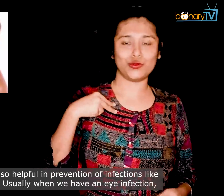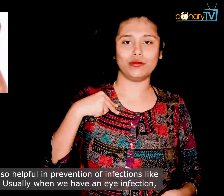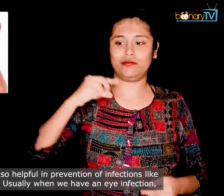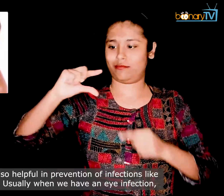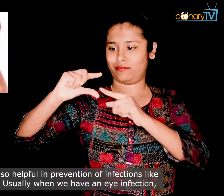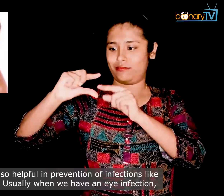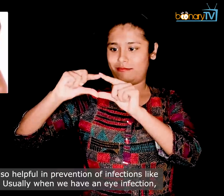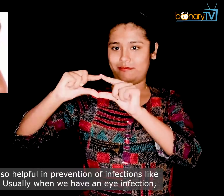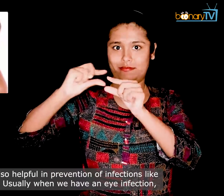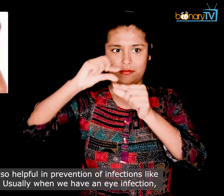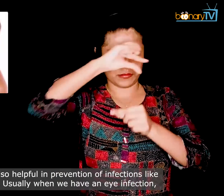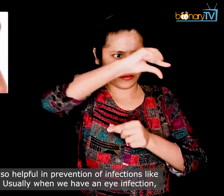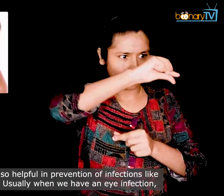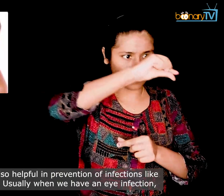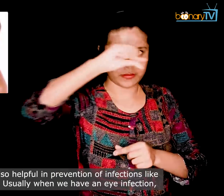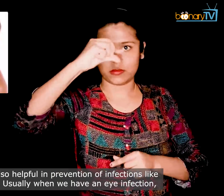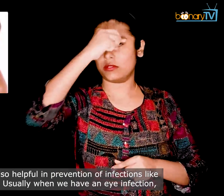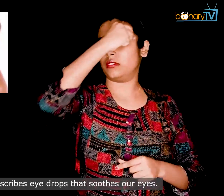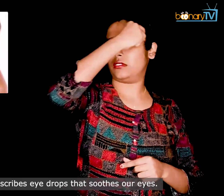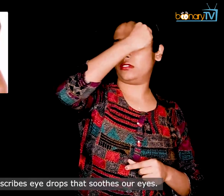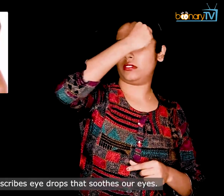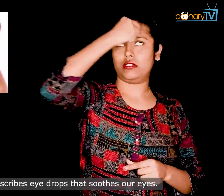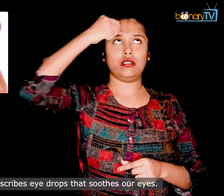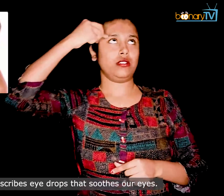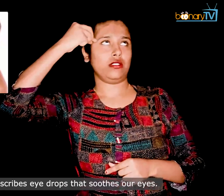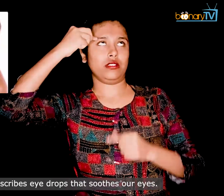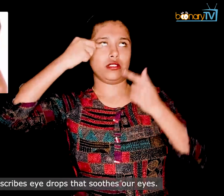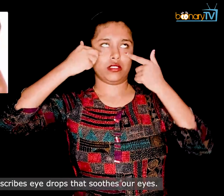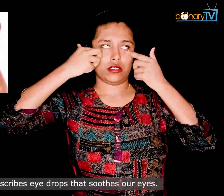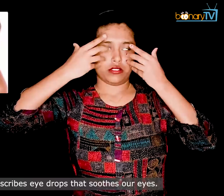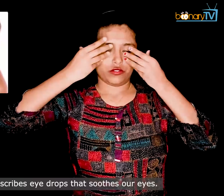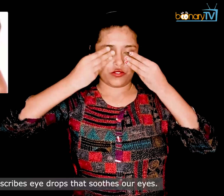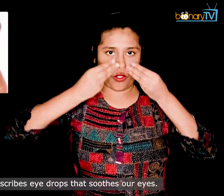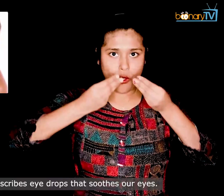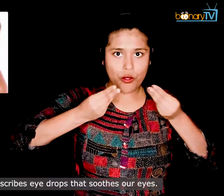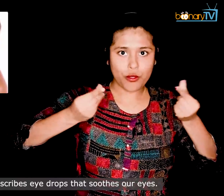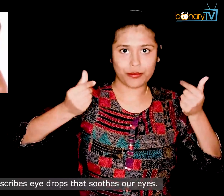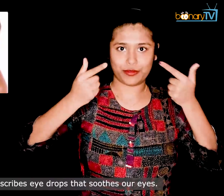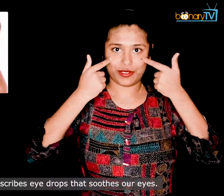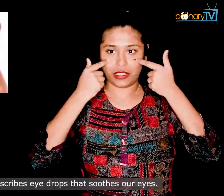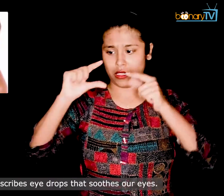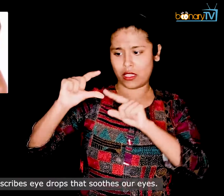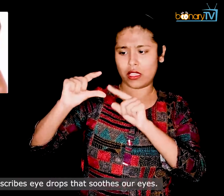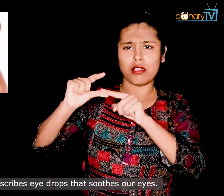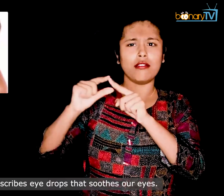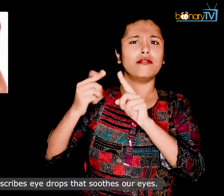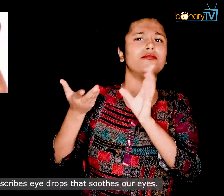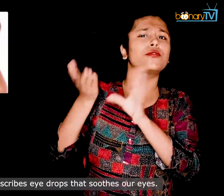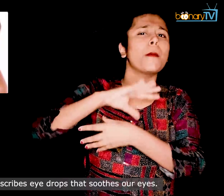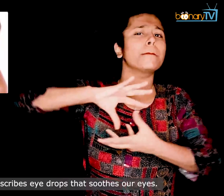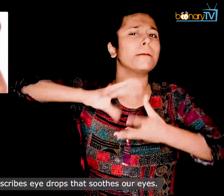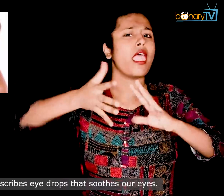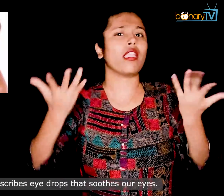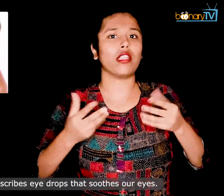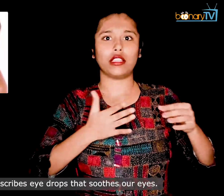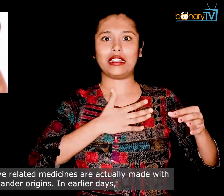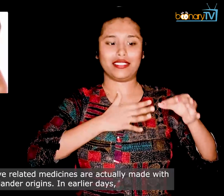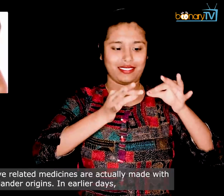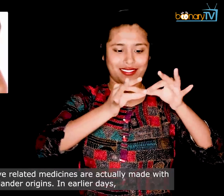when we have an eye infection, the doctor prescribes eye drops that soothes our eyes. Some of